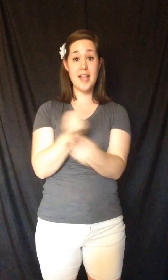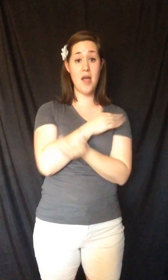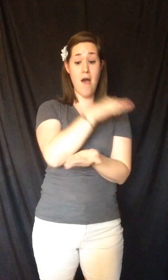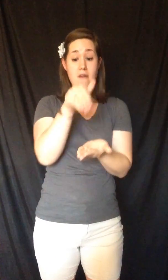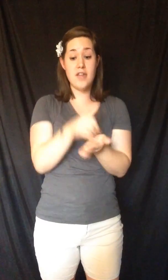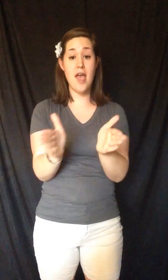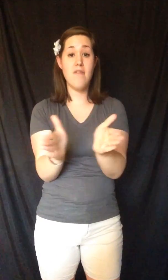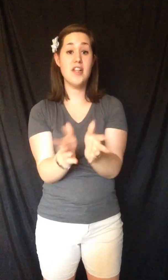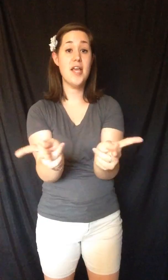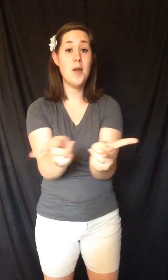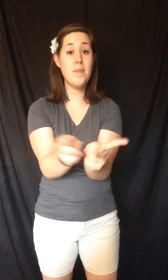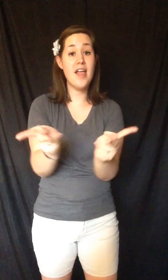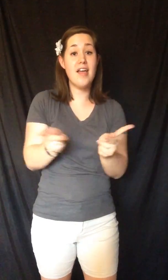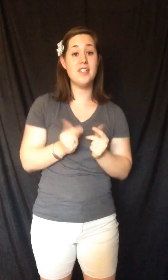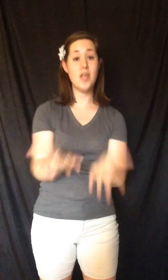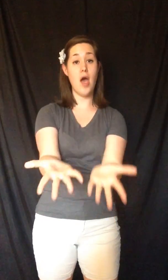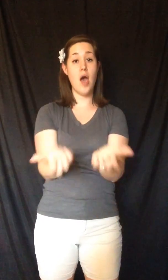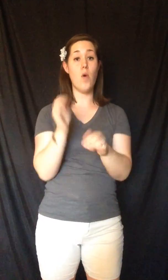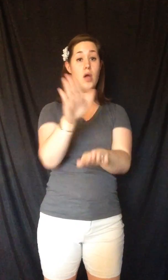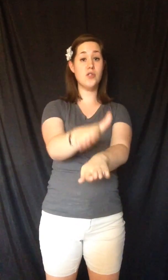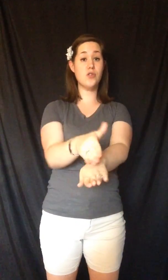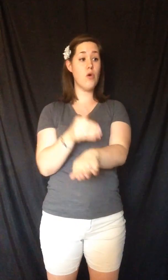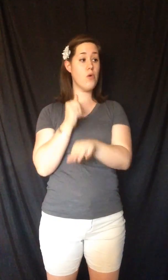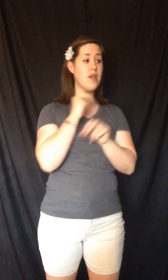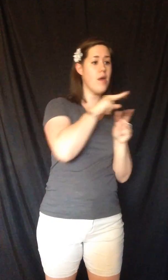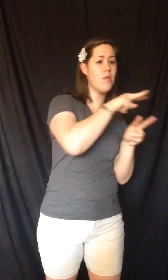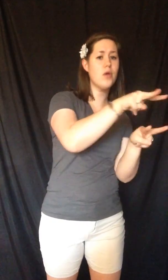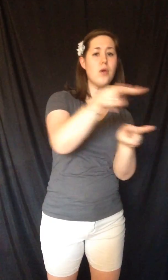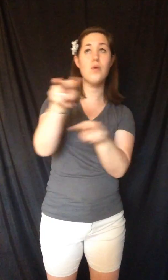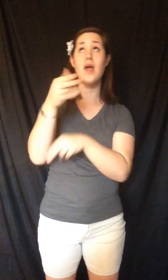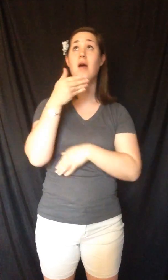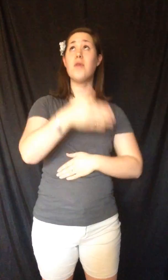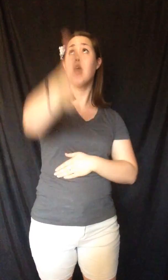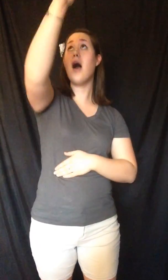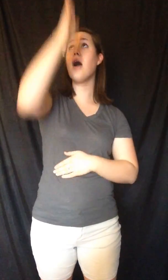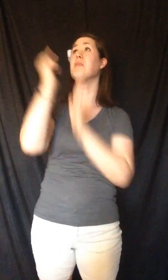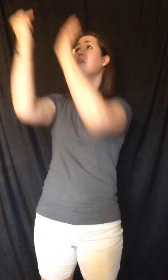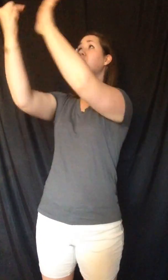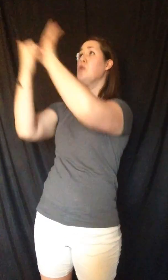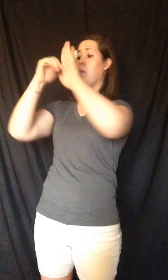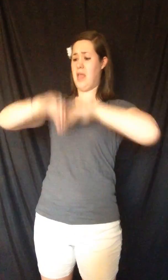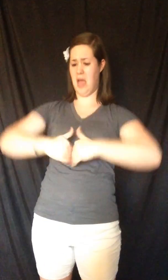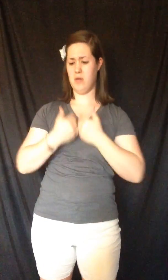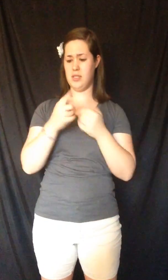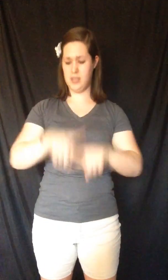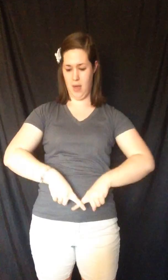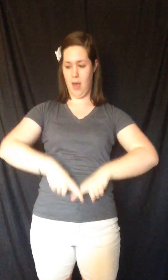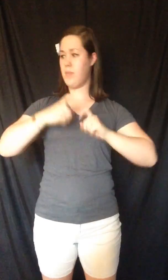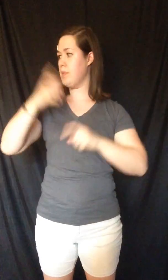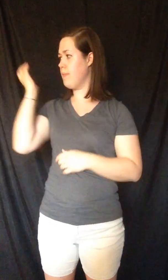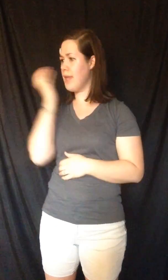love in every little place. I want to slow down, look around. God, please show me how to stop and be